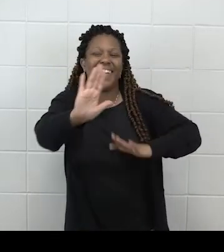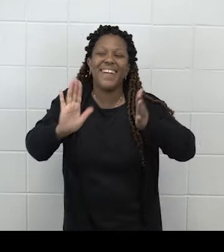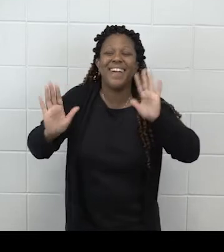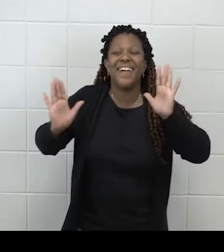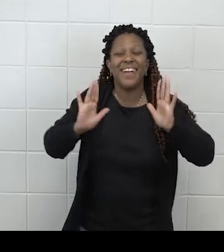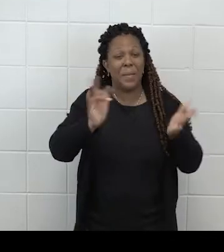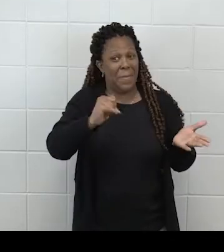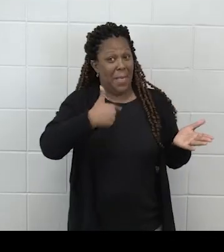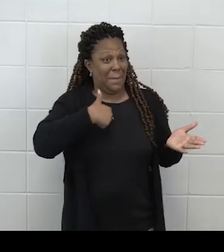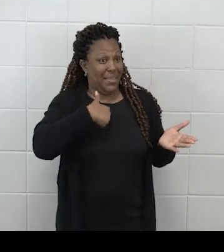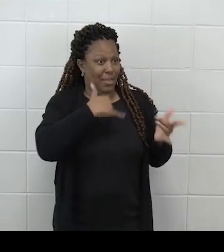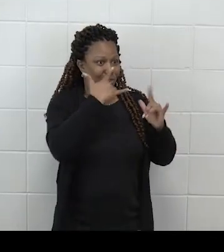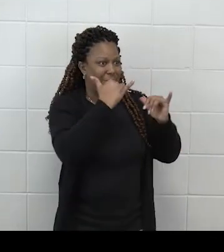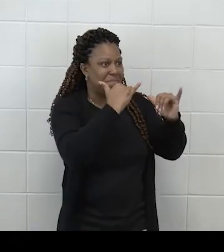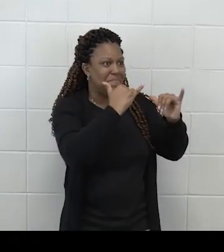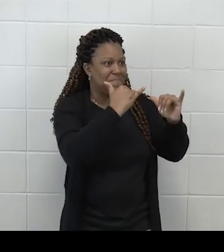being.